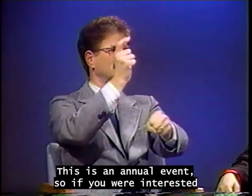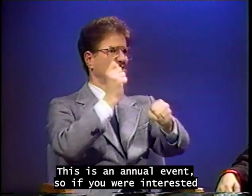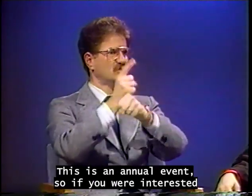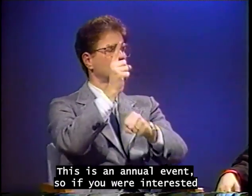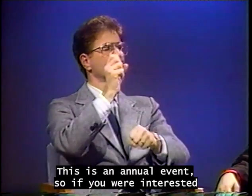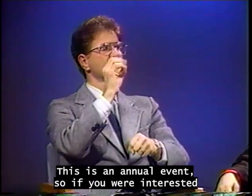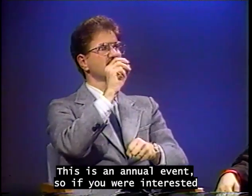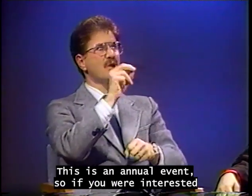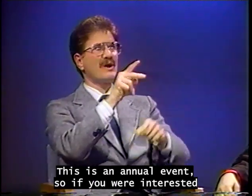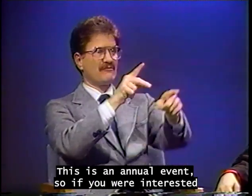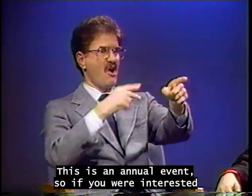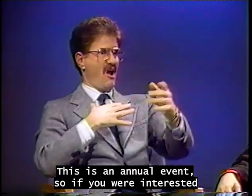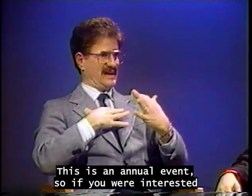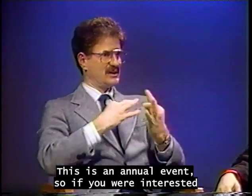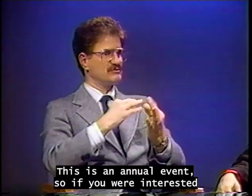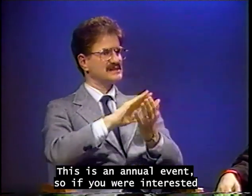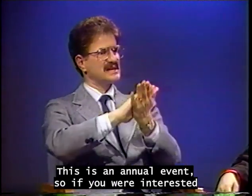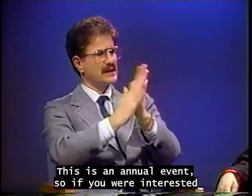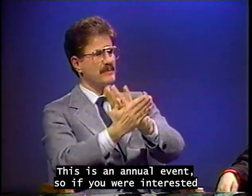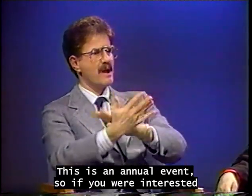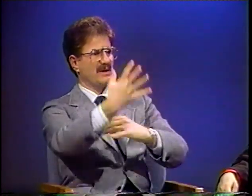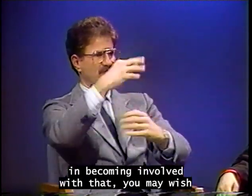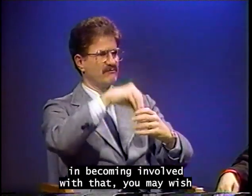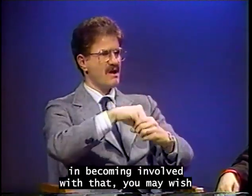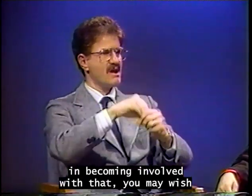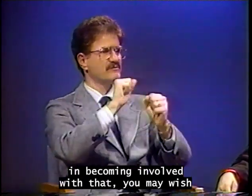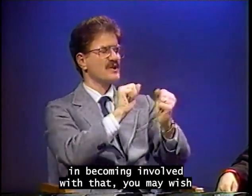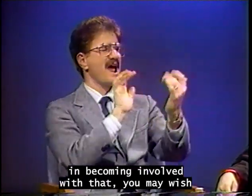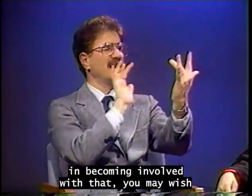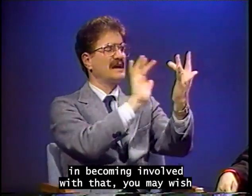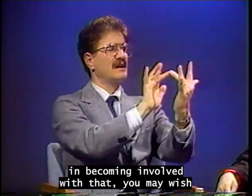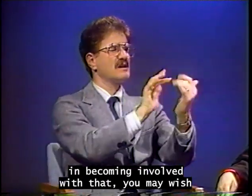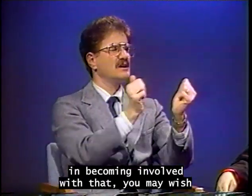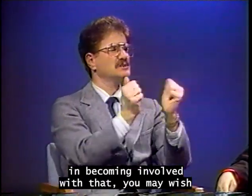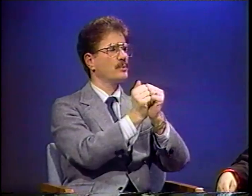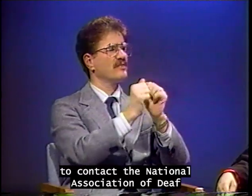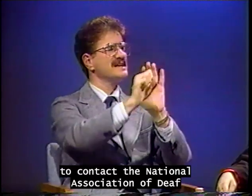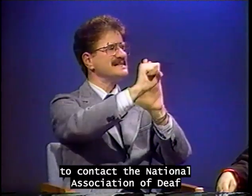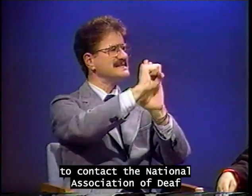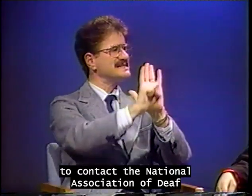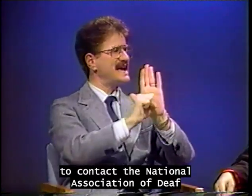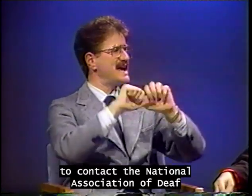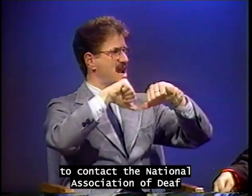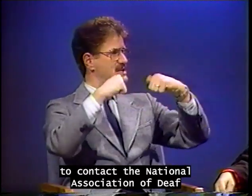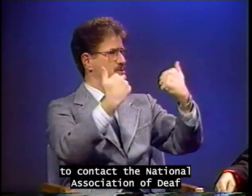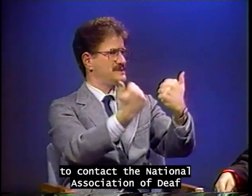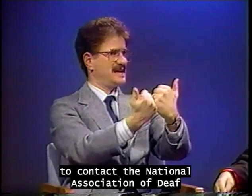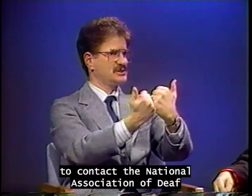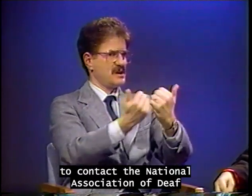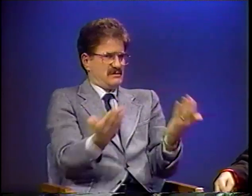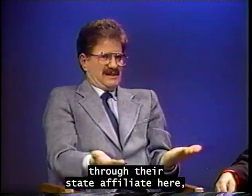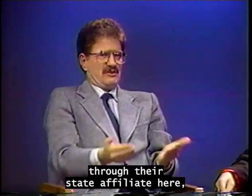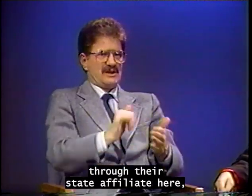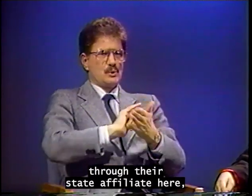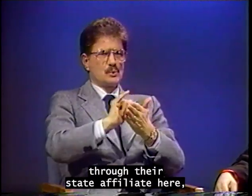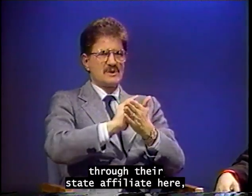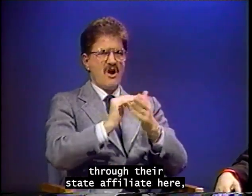is an annual event, so if you are interested in becoming involved with that, you may wish to contact the National Association of the Deaf through their state